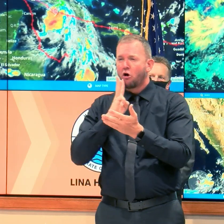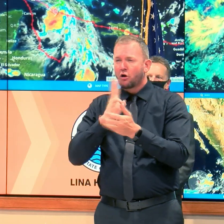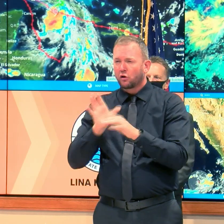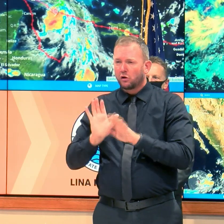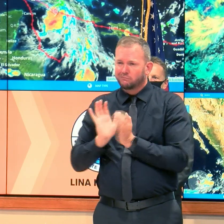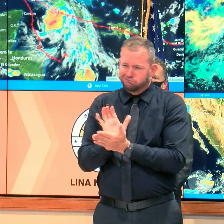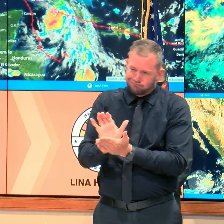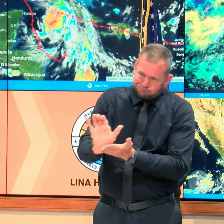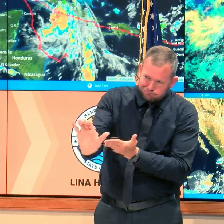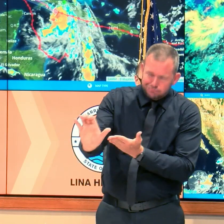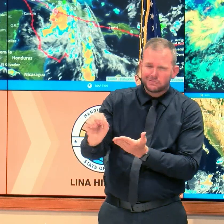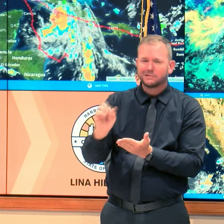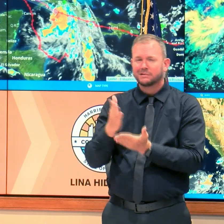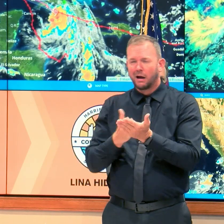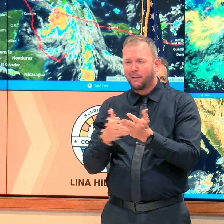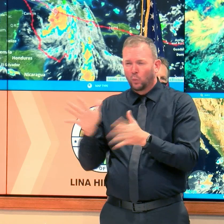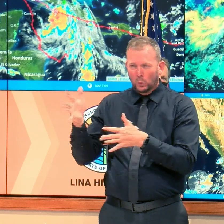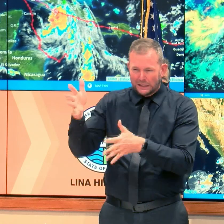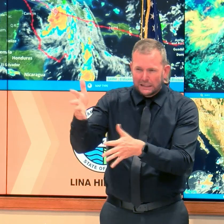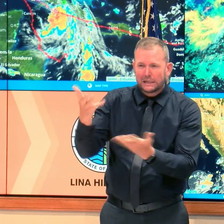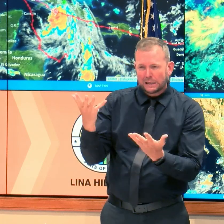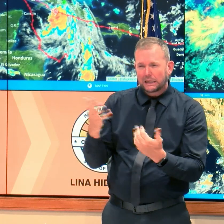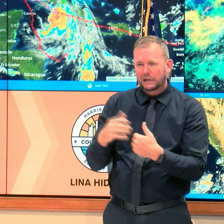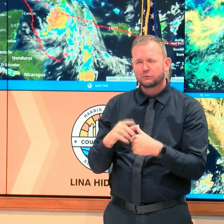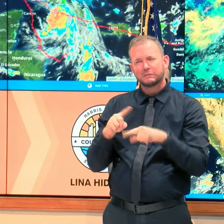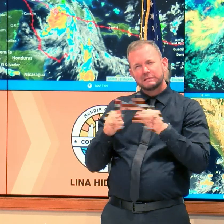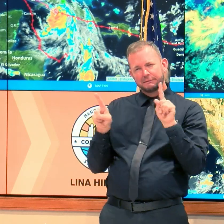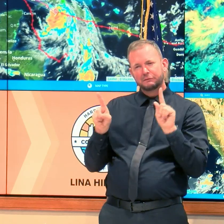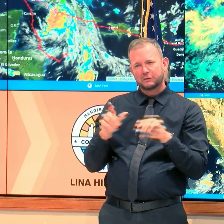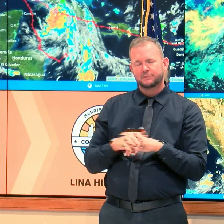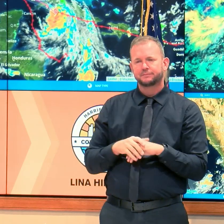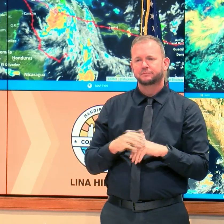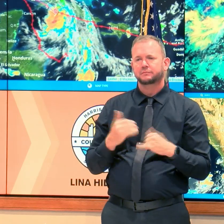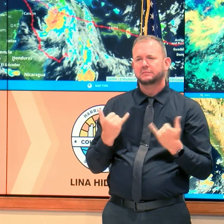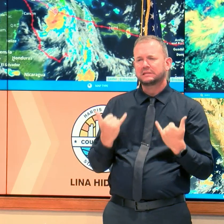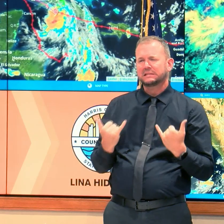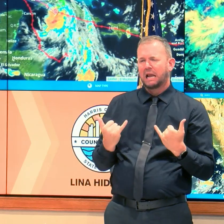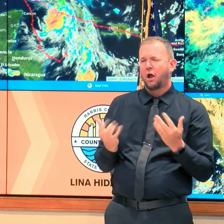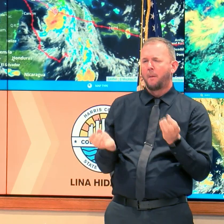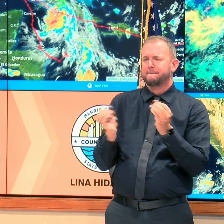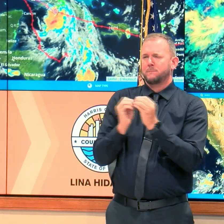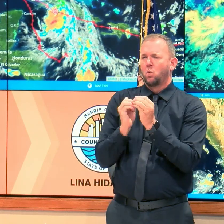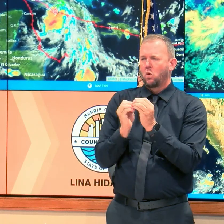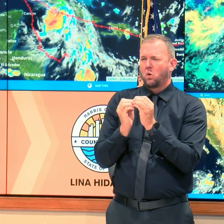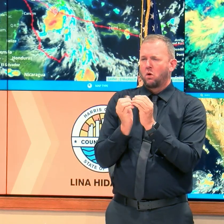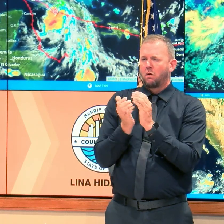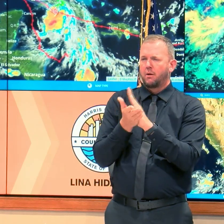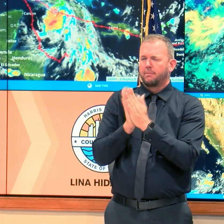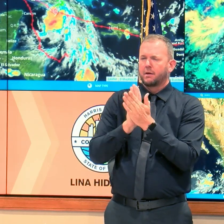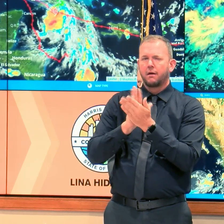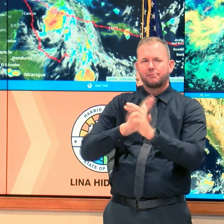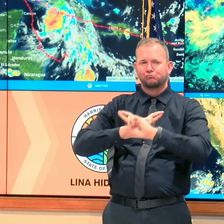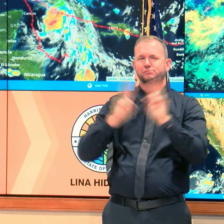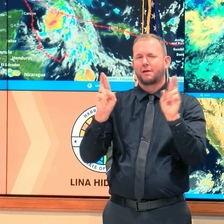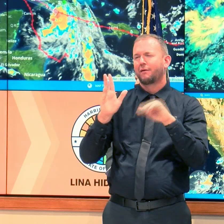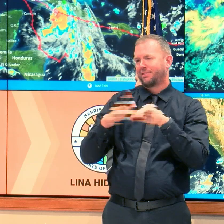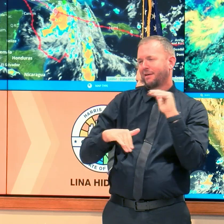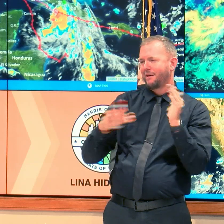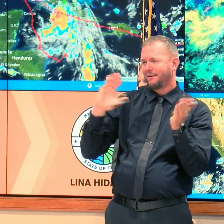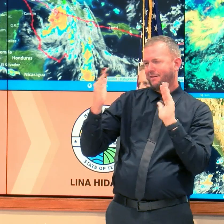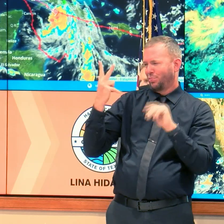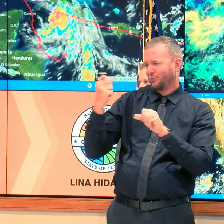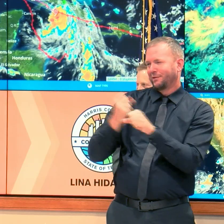rain event. We are certainly more prepared than we were 3 years ago. There are more high water, for example, rescue